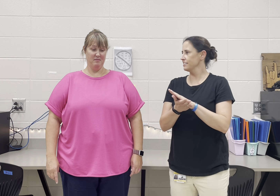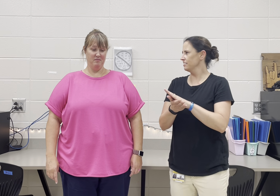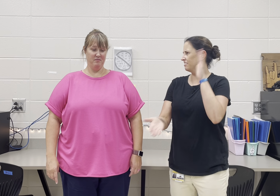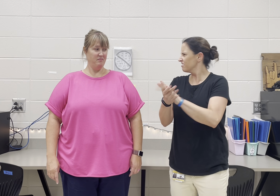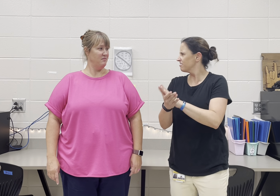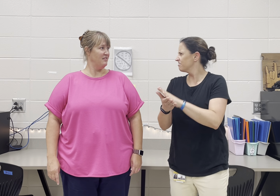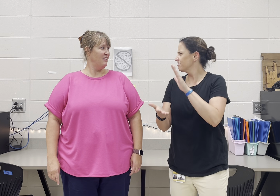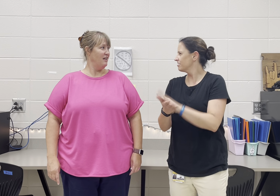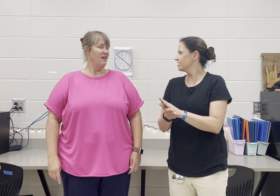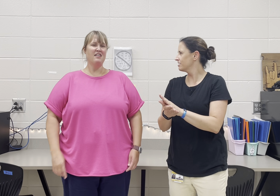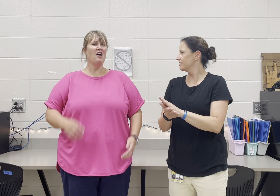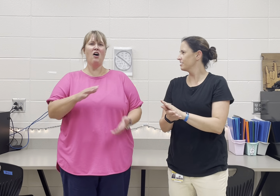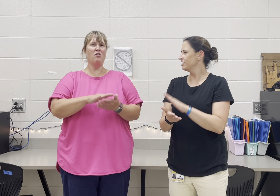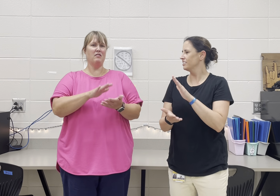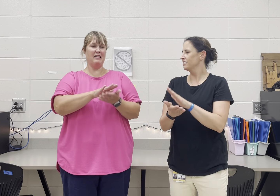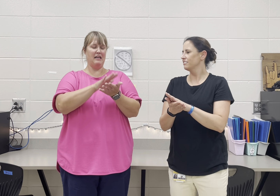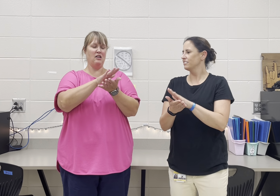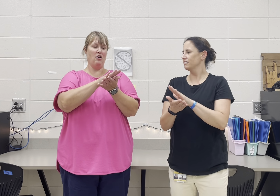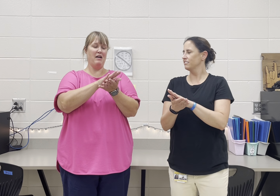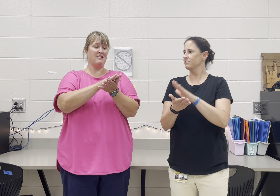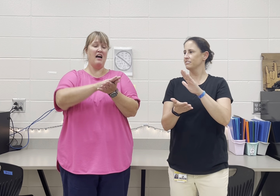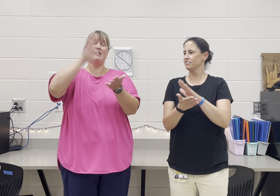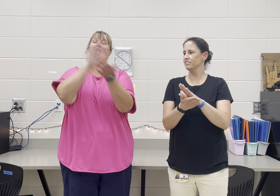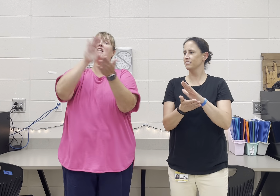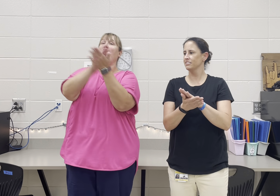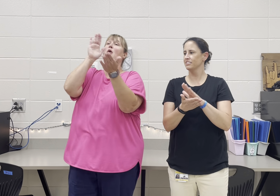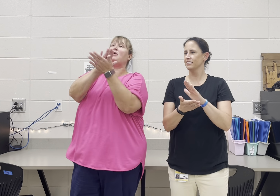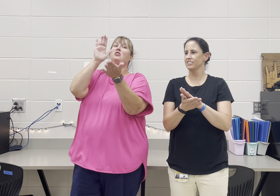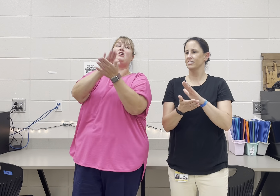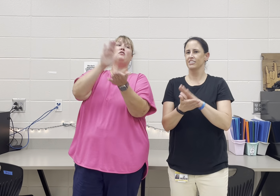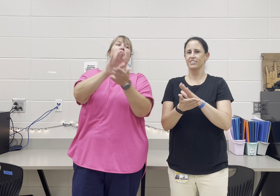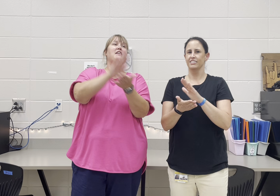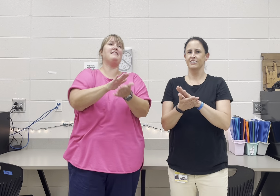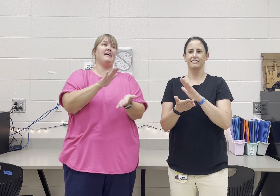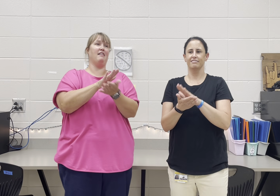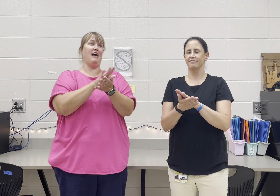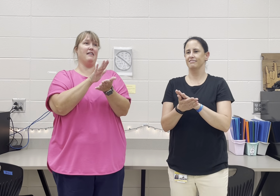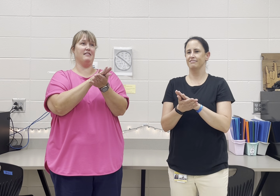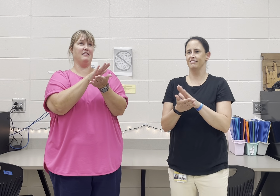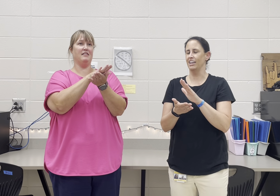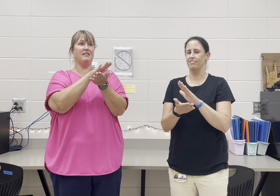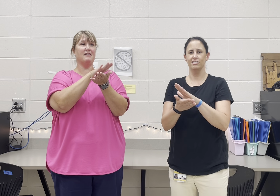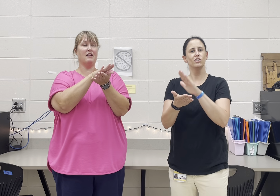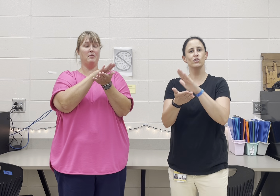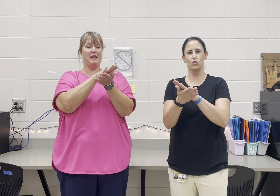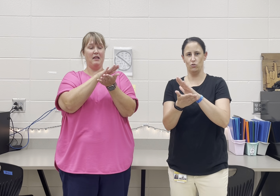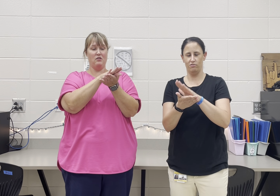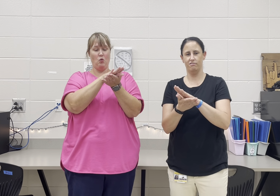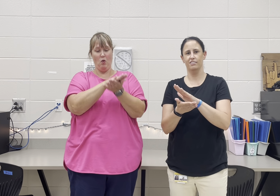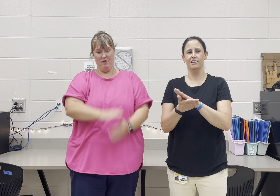it? No, it's not. Interpreters don't do this in class. No, school.